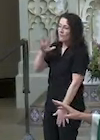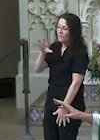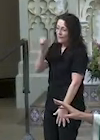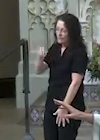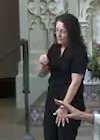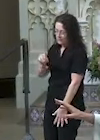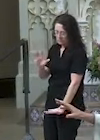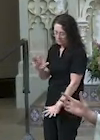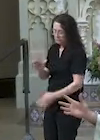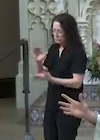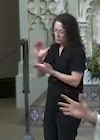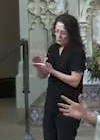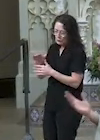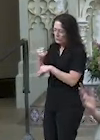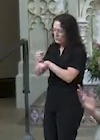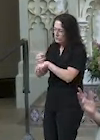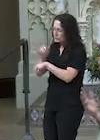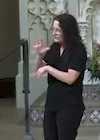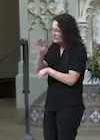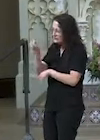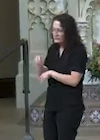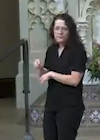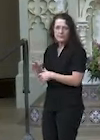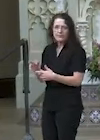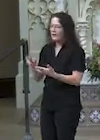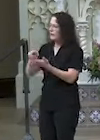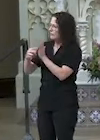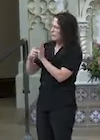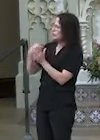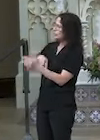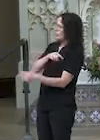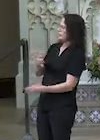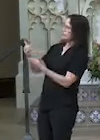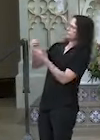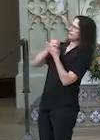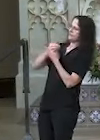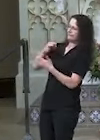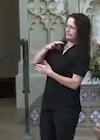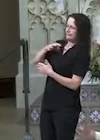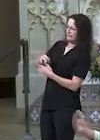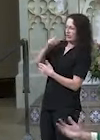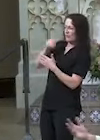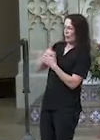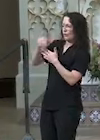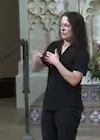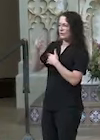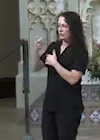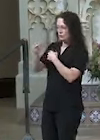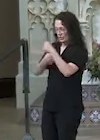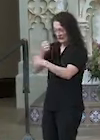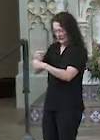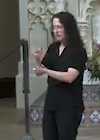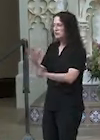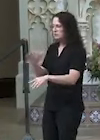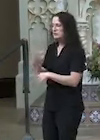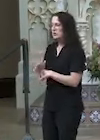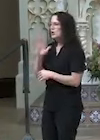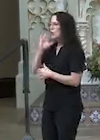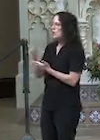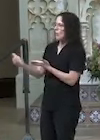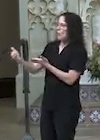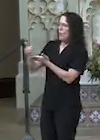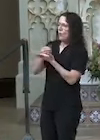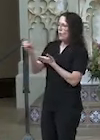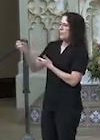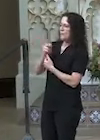our money. Well, we just made money, right? Okay? For the next 12 years, we'll be making 5% on that